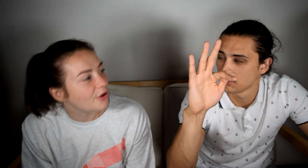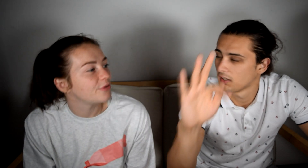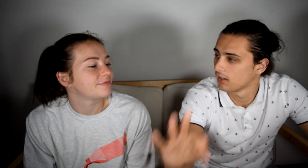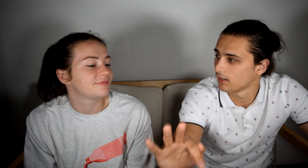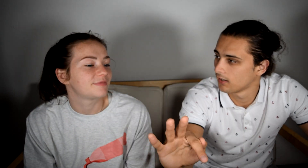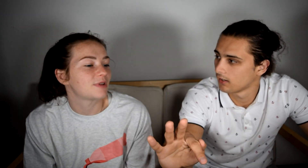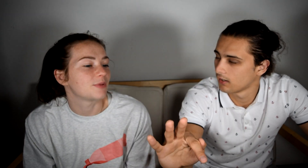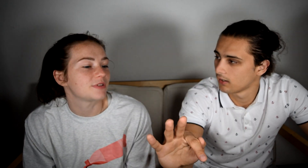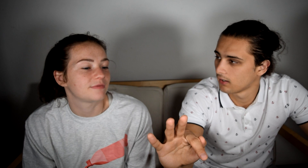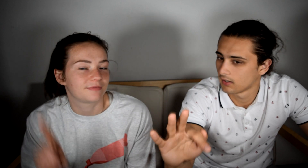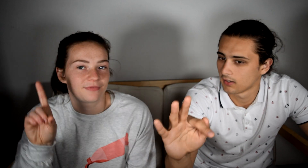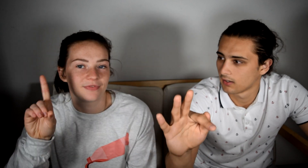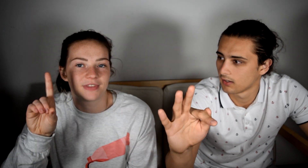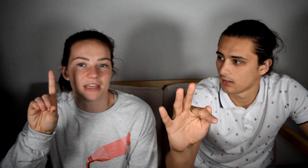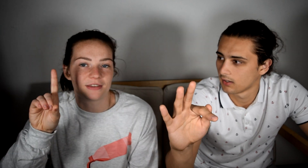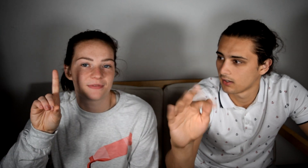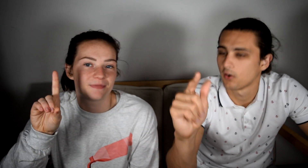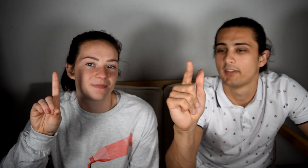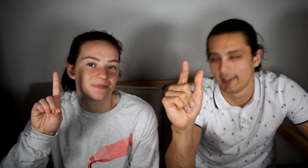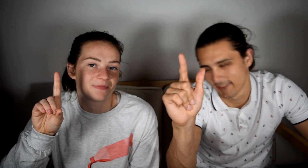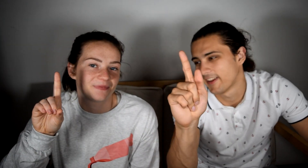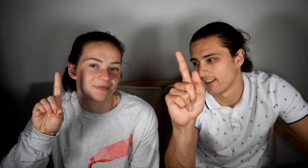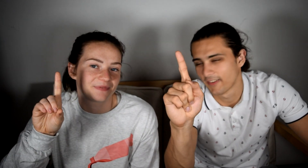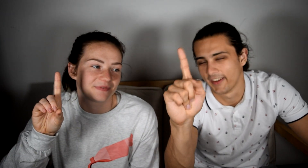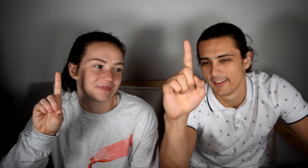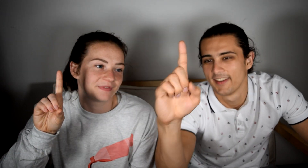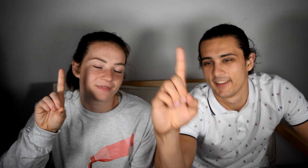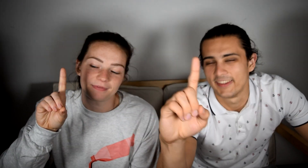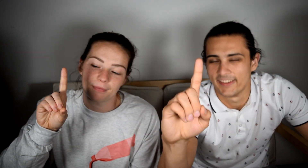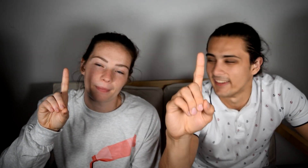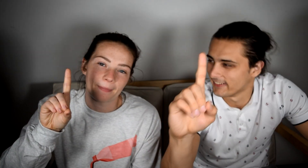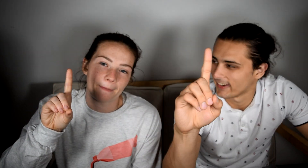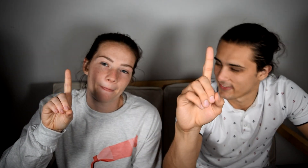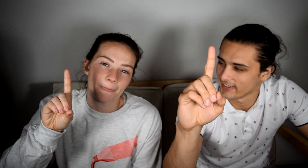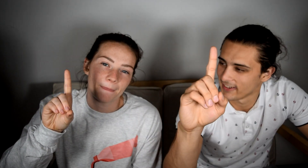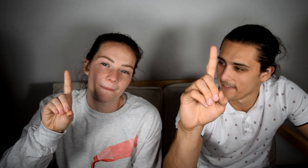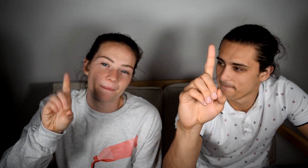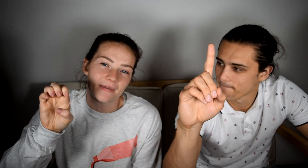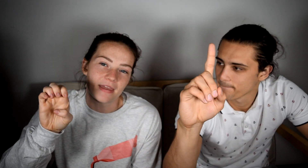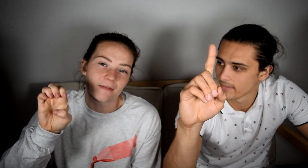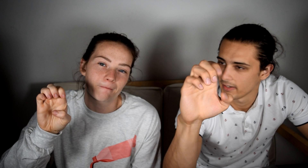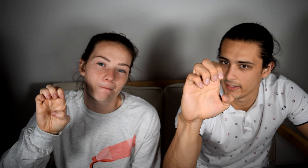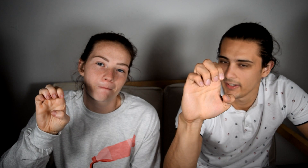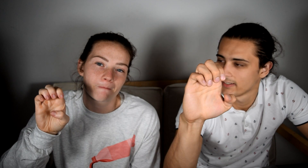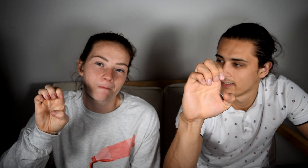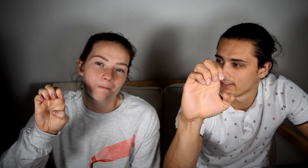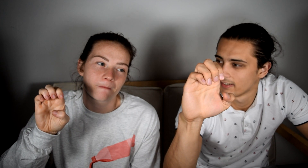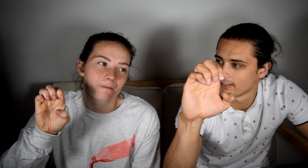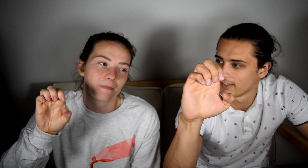No, almost. D. Oh, D. Okay. D. Okay, great. Yeah. E. E.